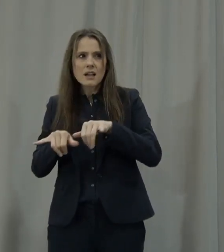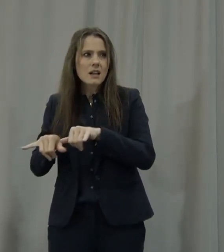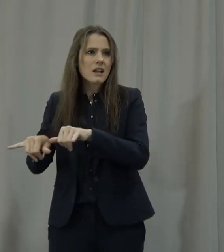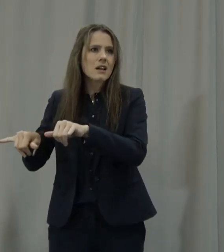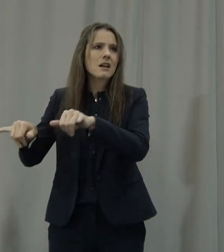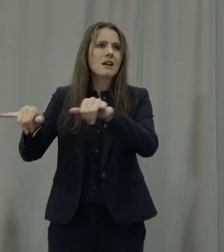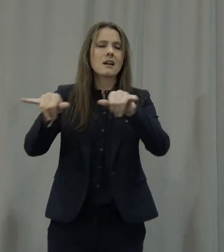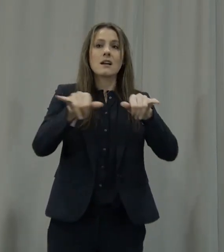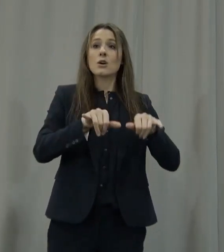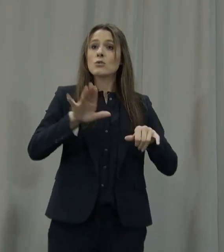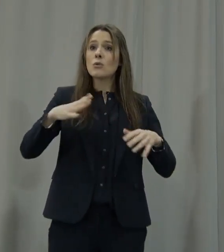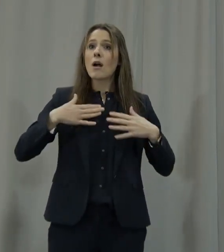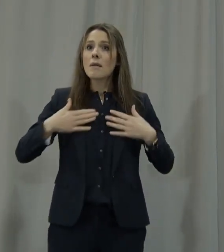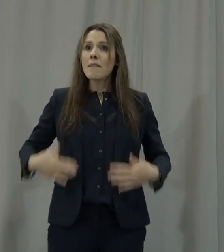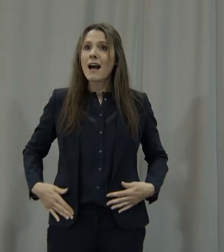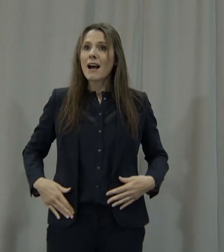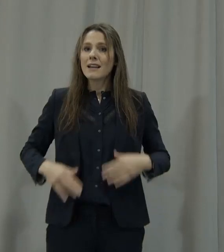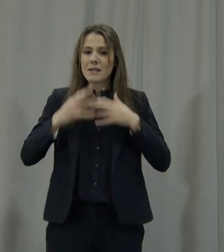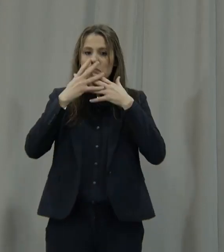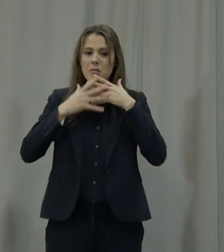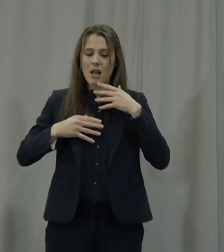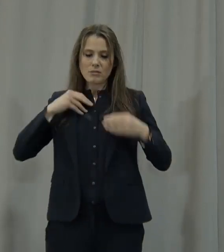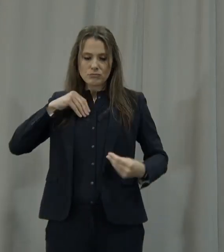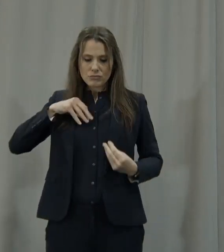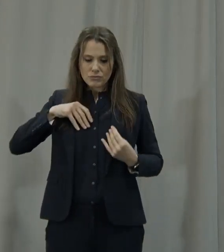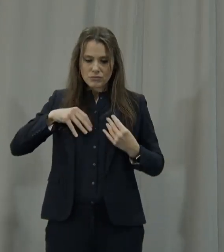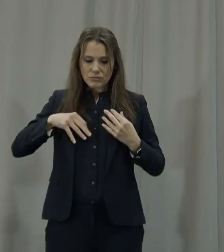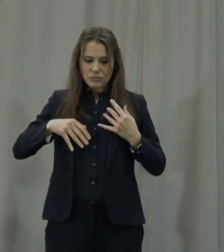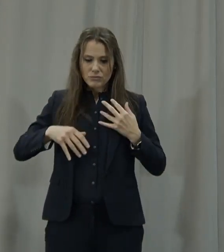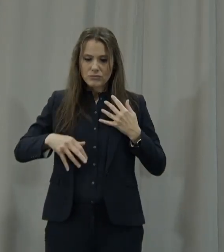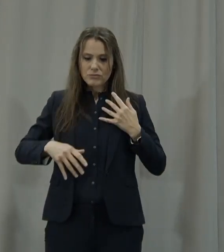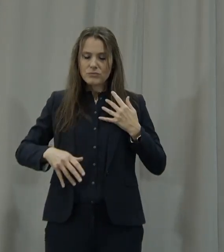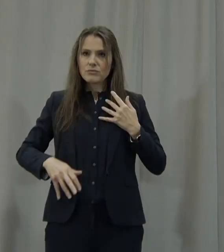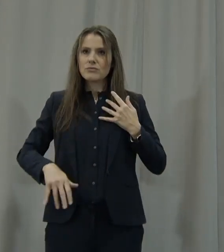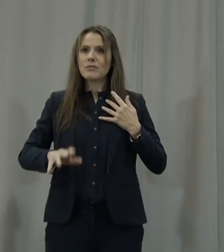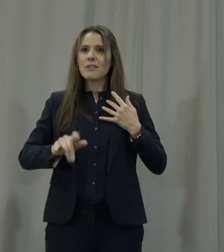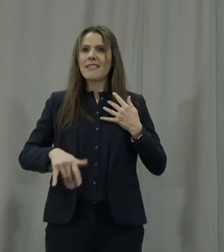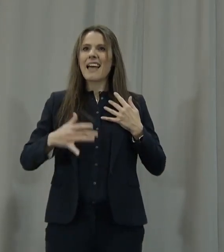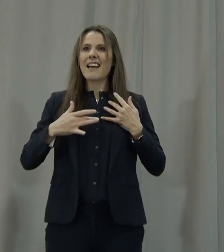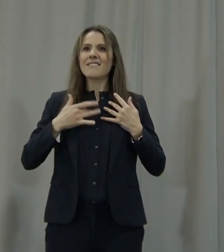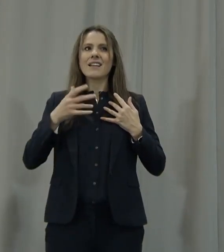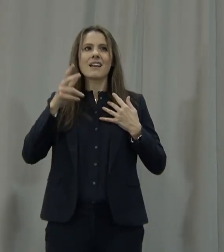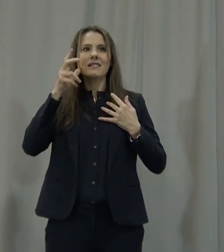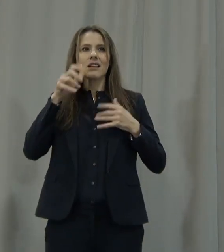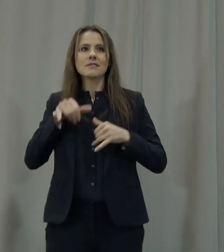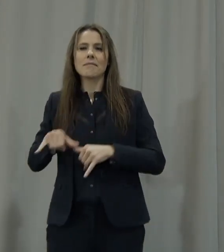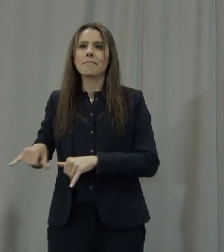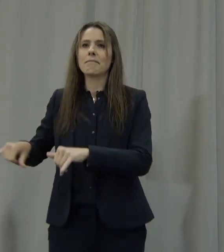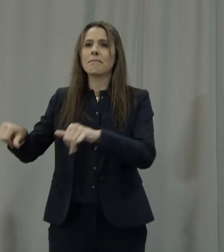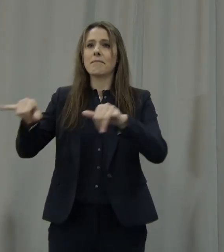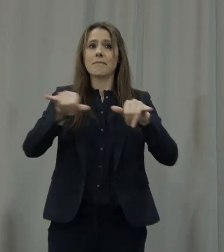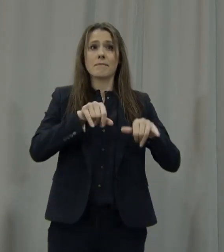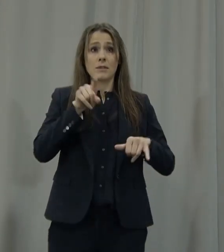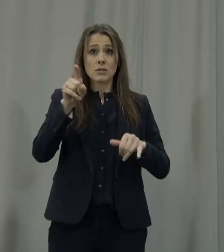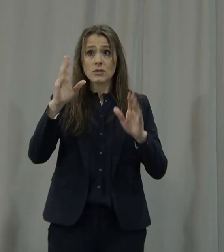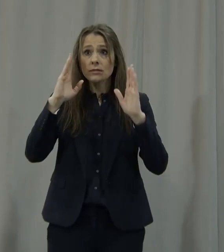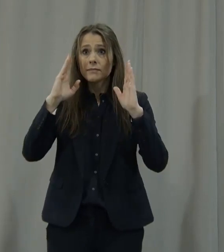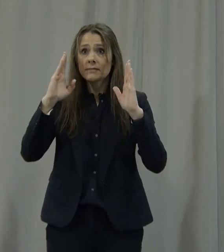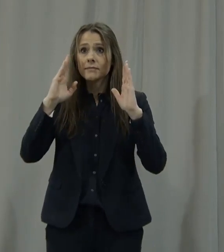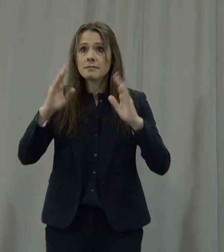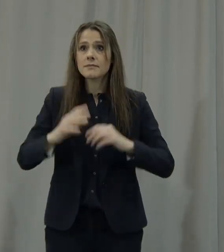of the blood in your body as it moves across your bones. Are you listening?